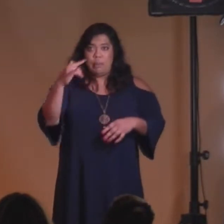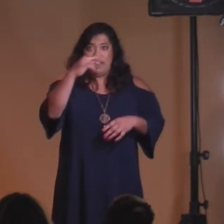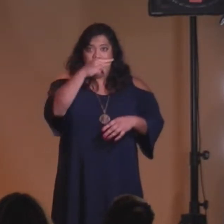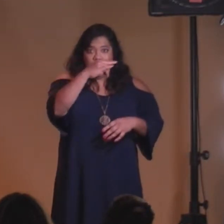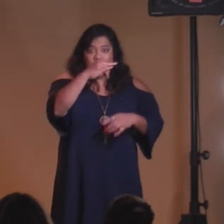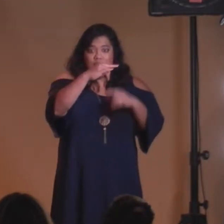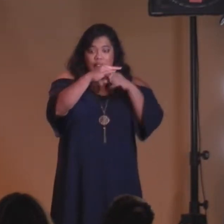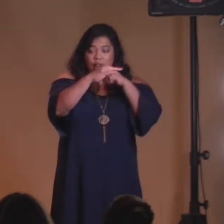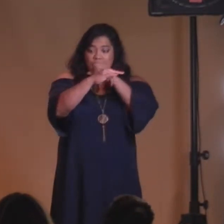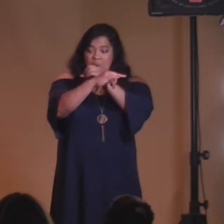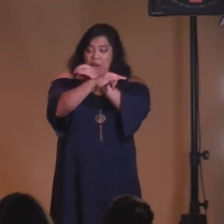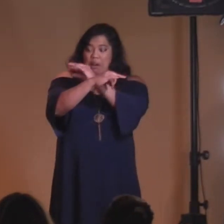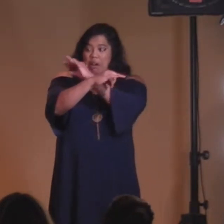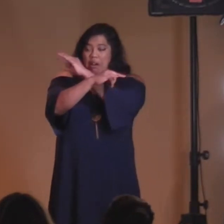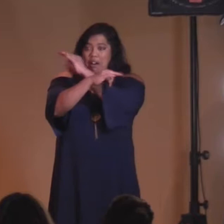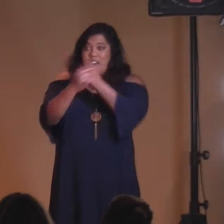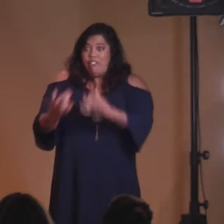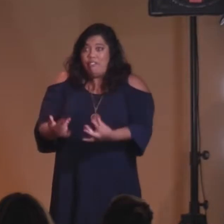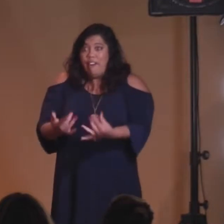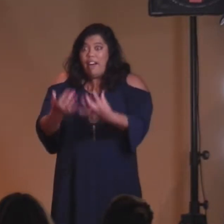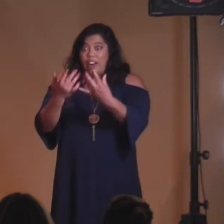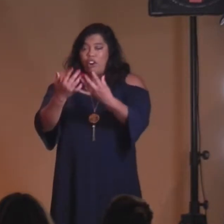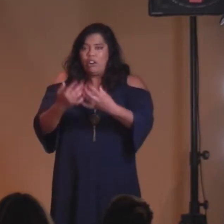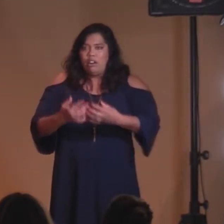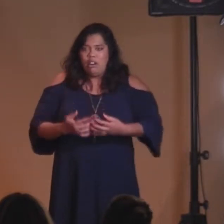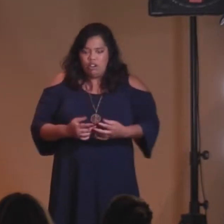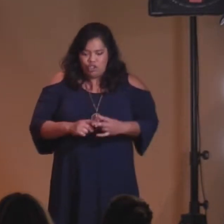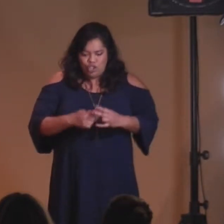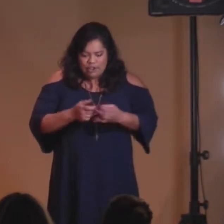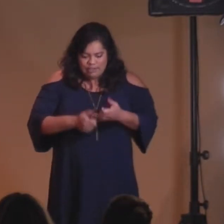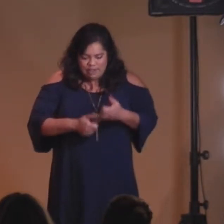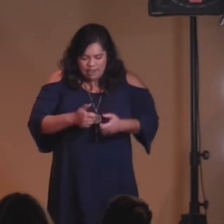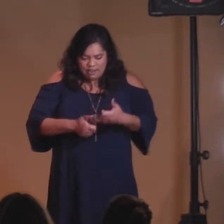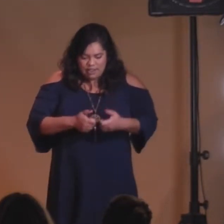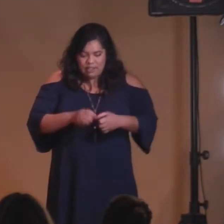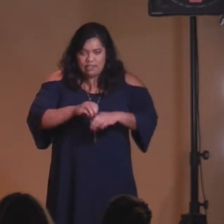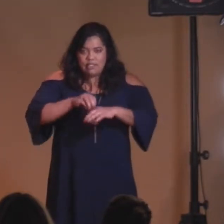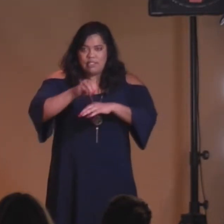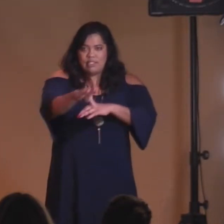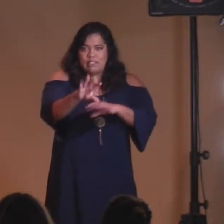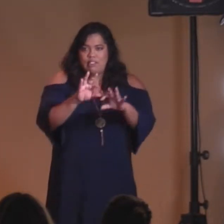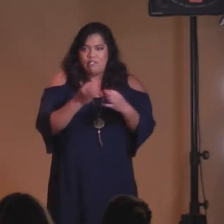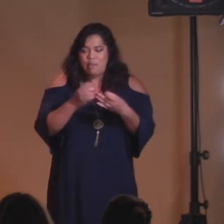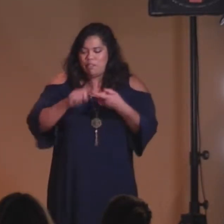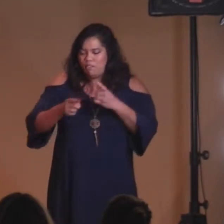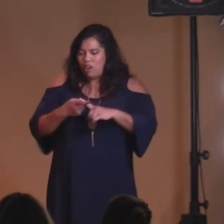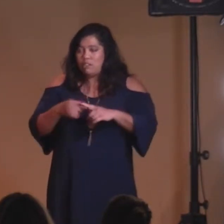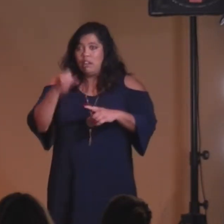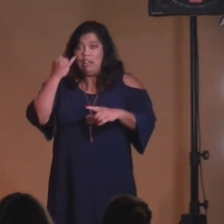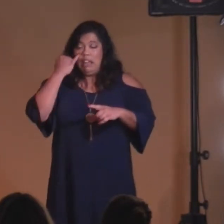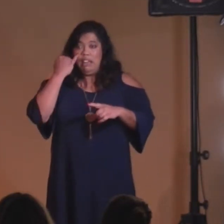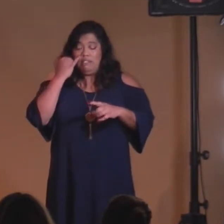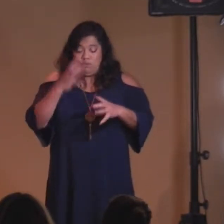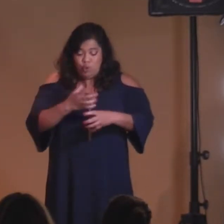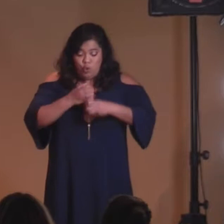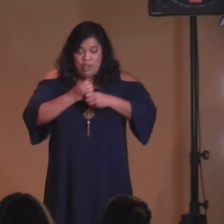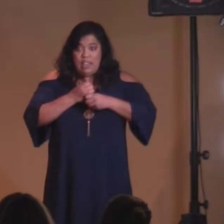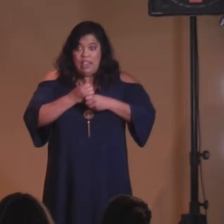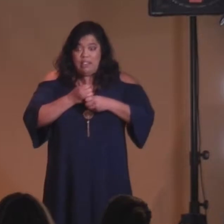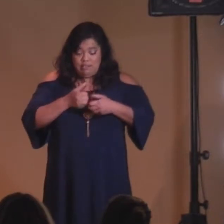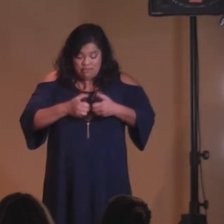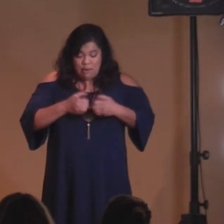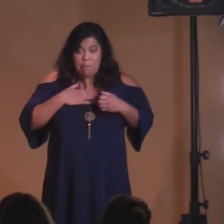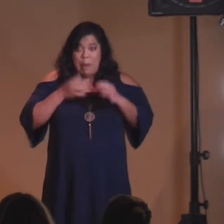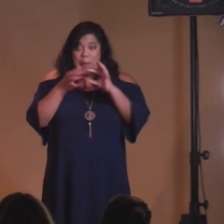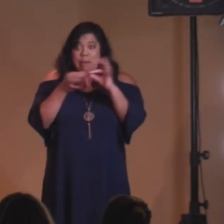her loved ones. If you get this, it means I died in the plane. And what had happened was the plane threw a flock of